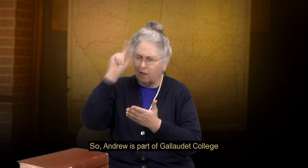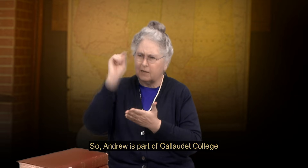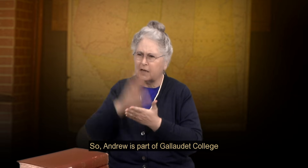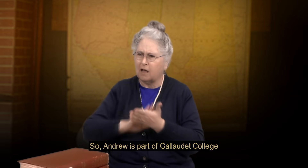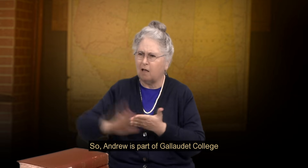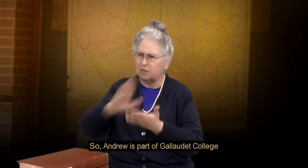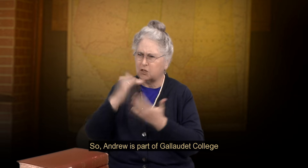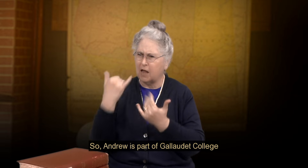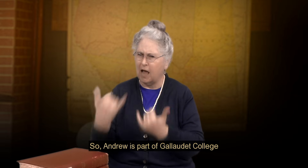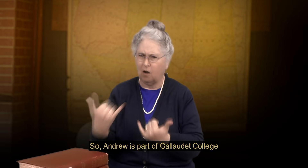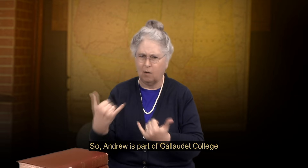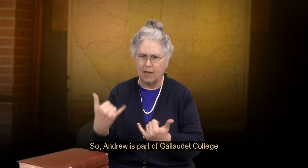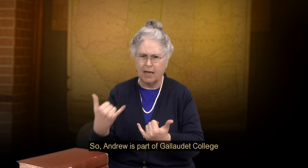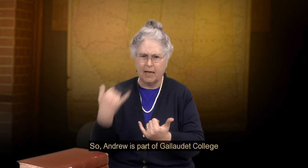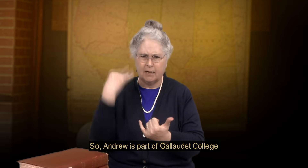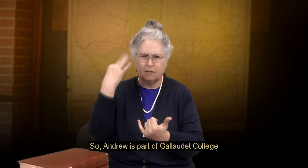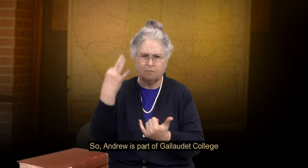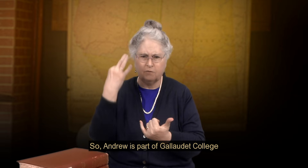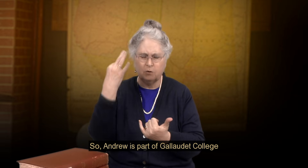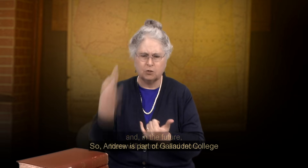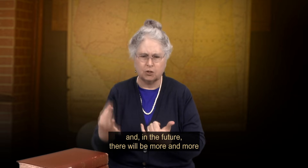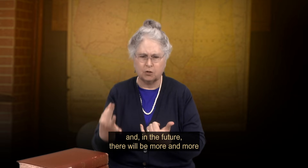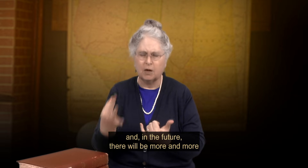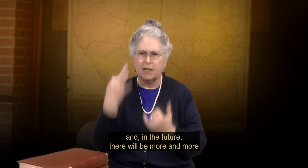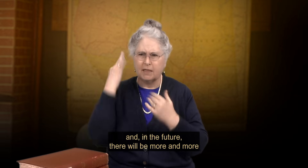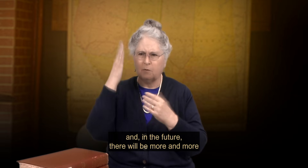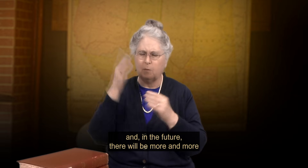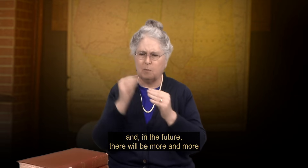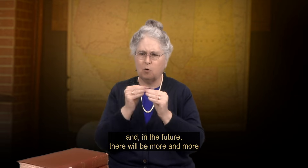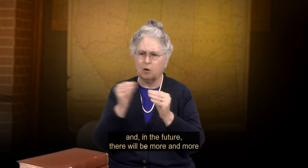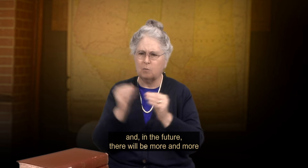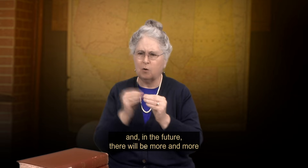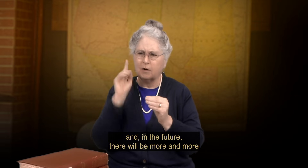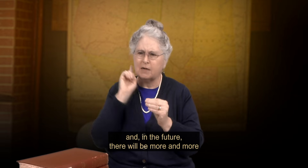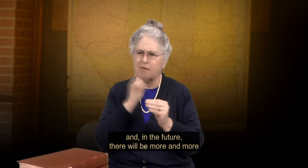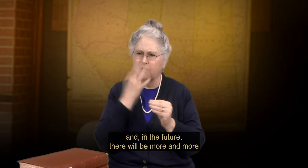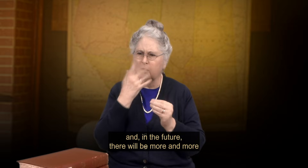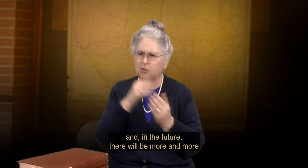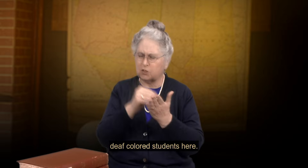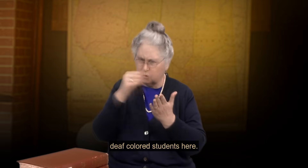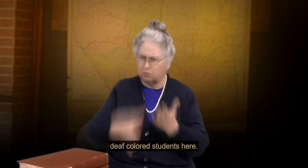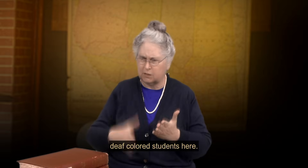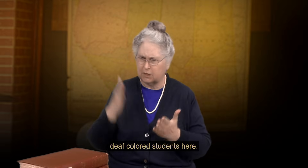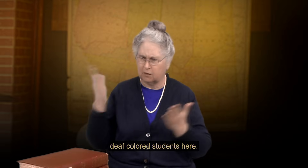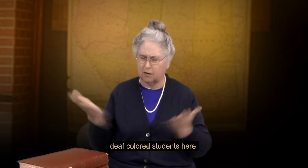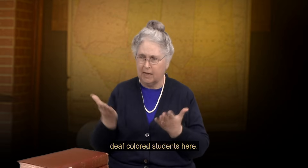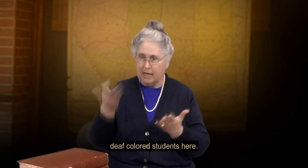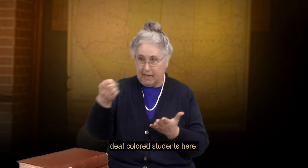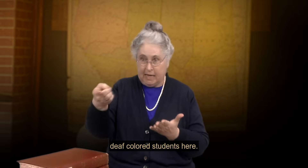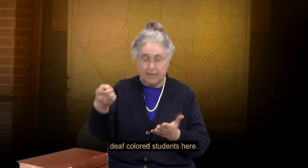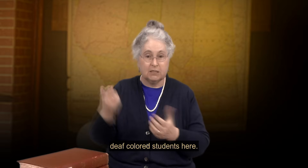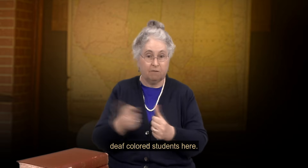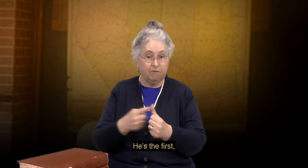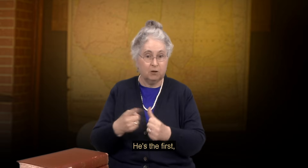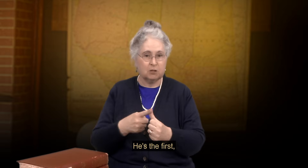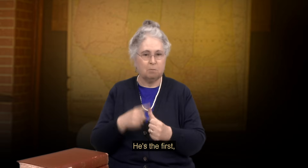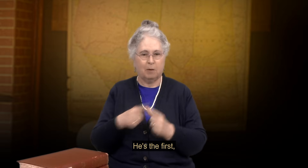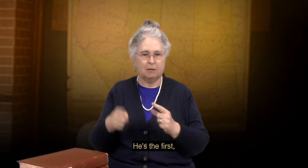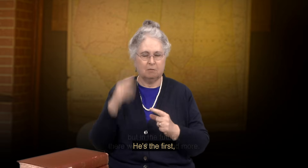is part of Gallaudet College, and in the future, there will be more and more deaf-colored students here. He's the first, but